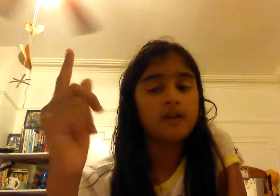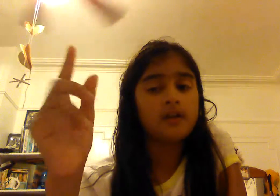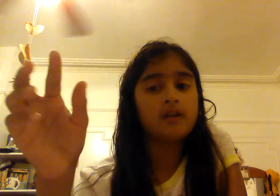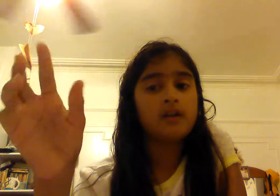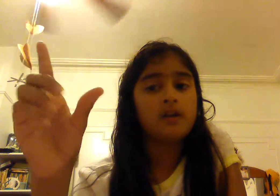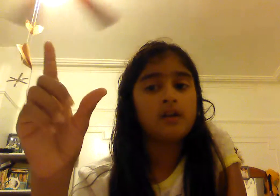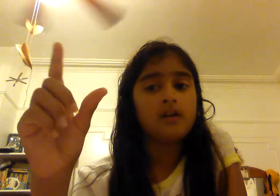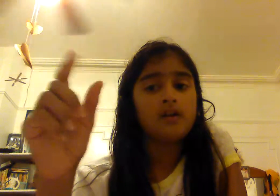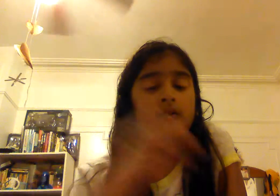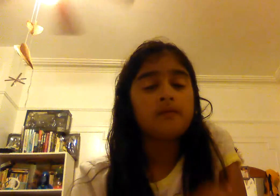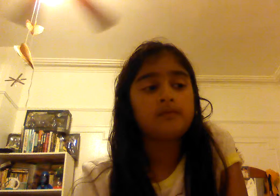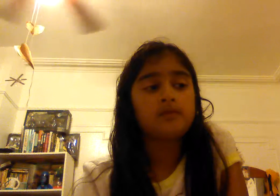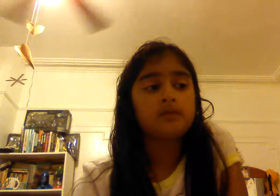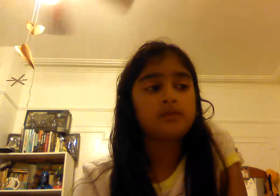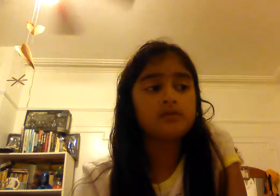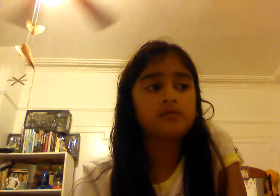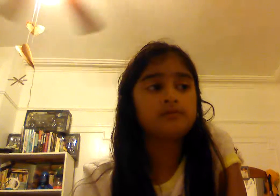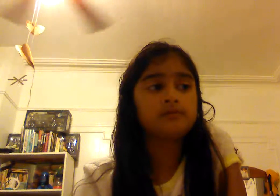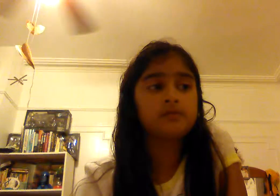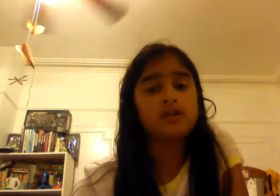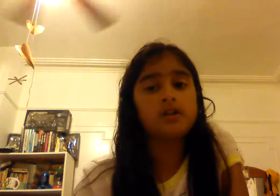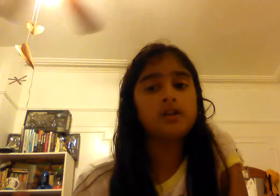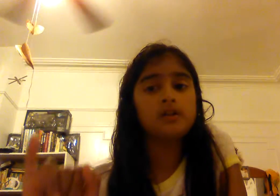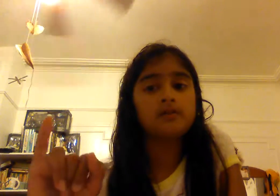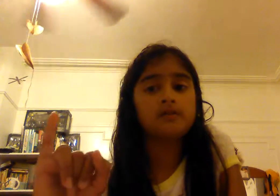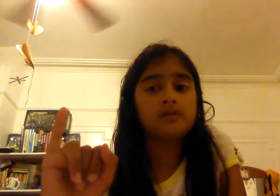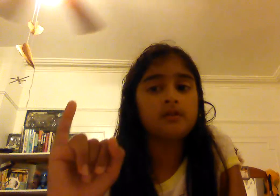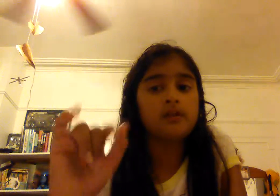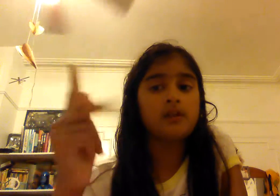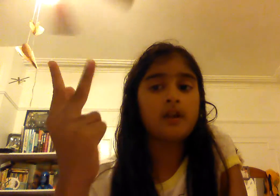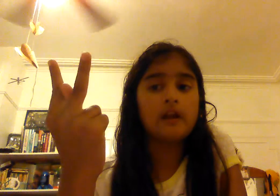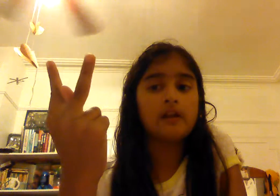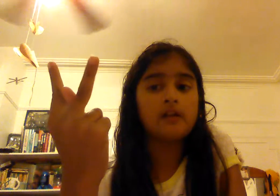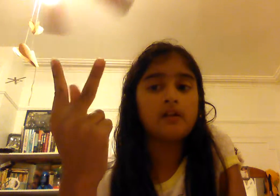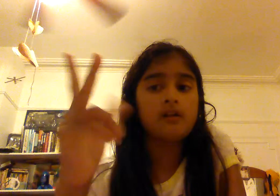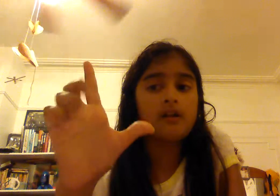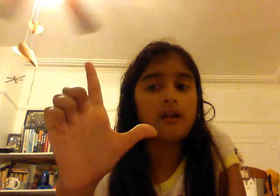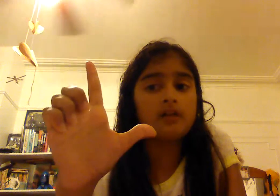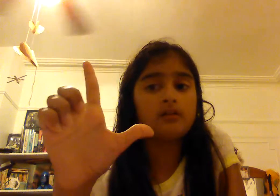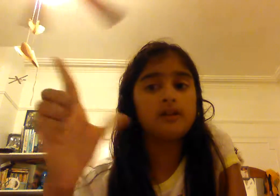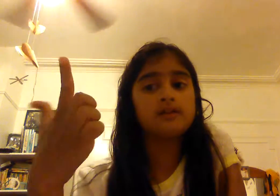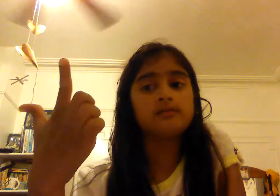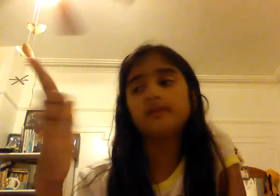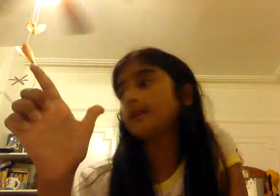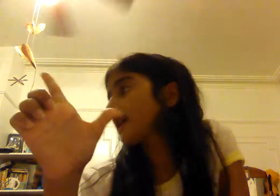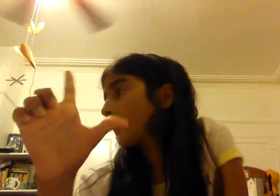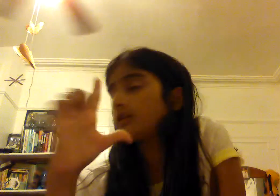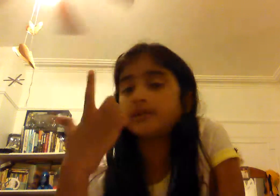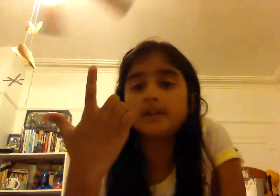K, so, J, K, L is making L sign,